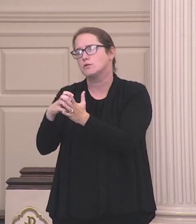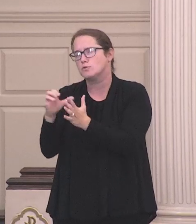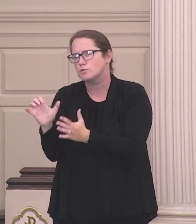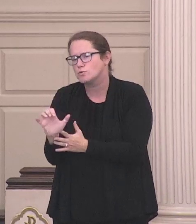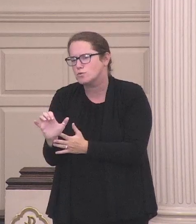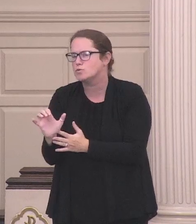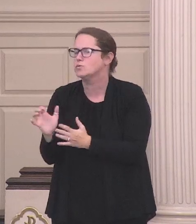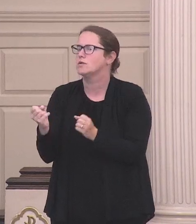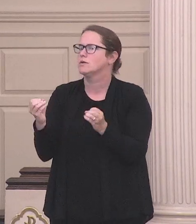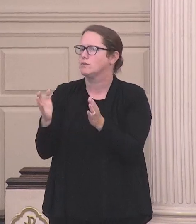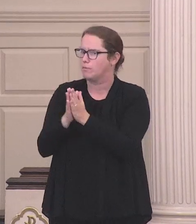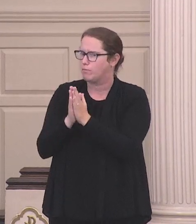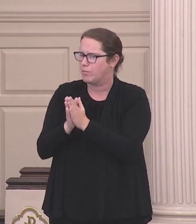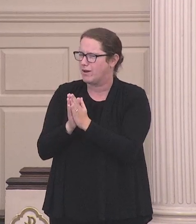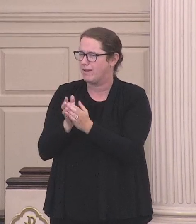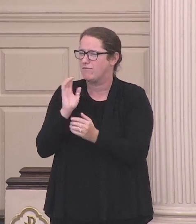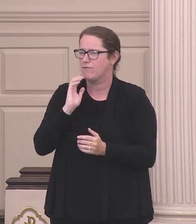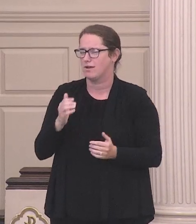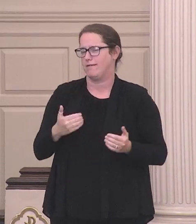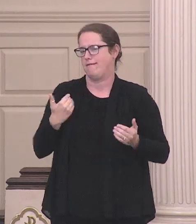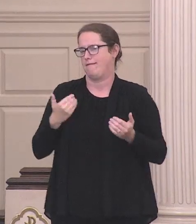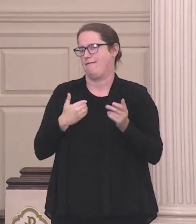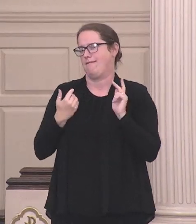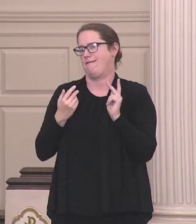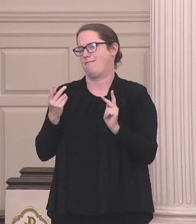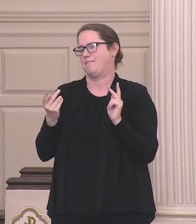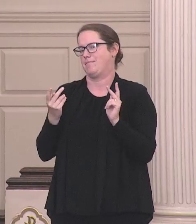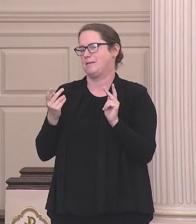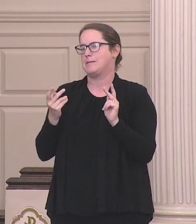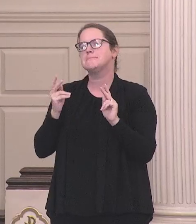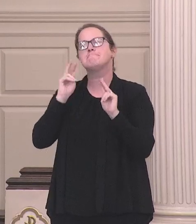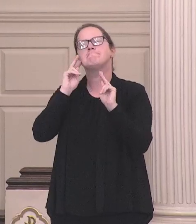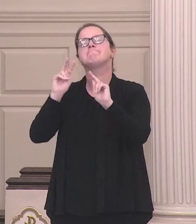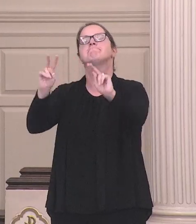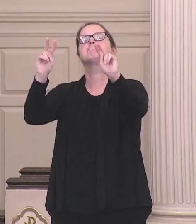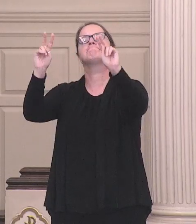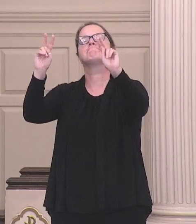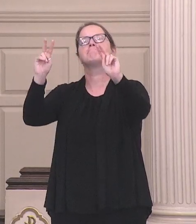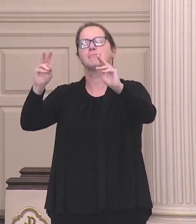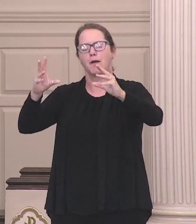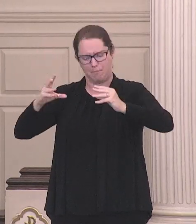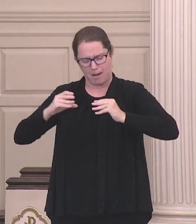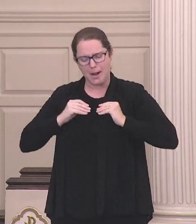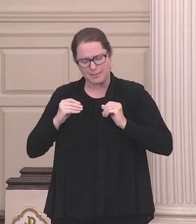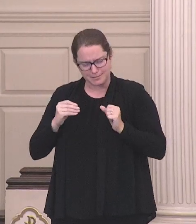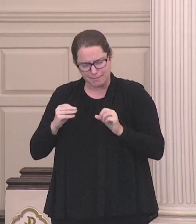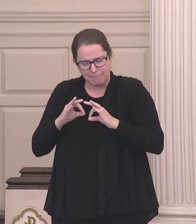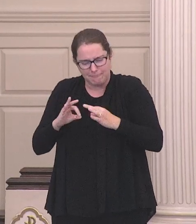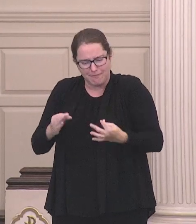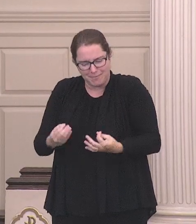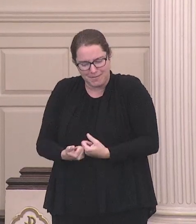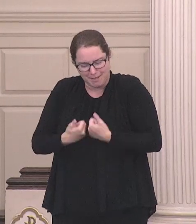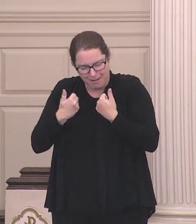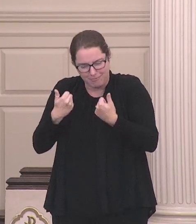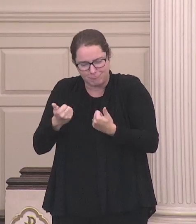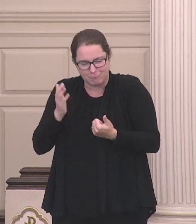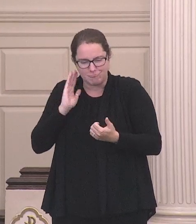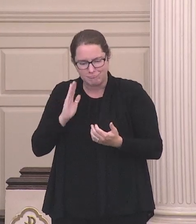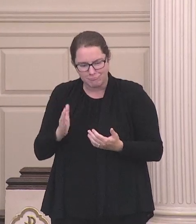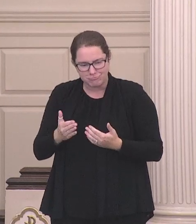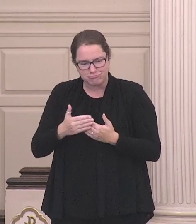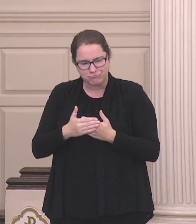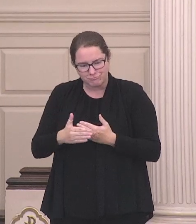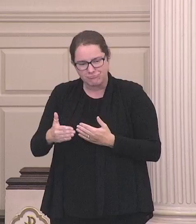So we pray for youngsters that are looking forward to embracing this kind of life, that they too will come up They'll not be afraid. Marriage